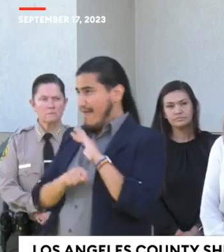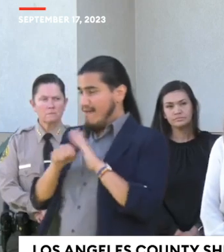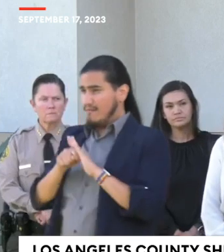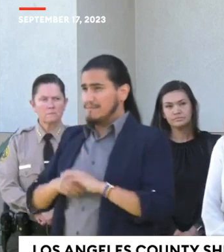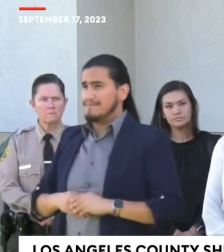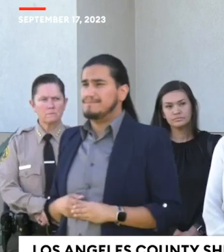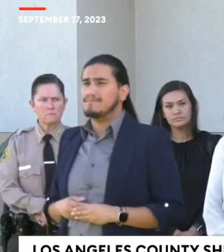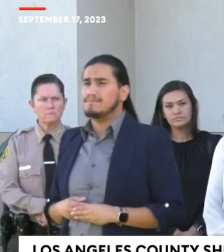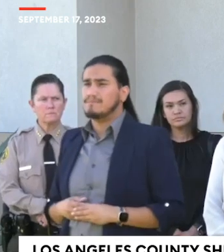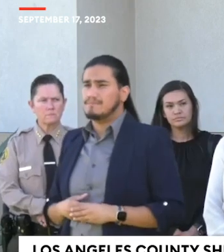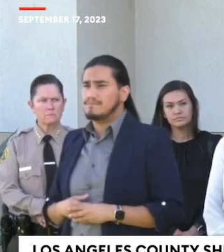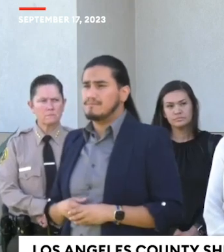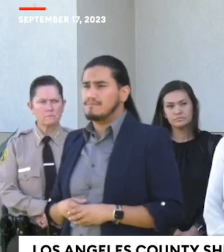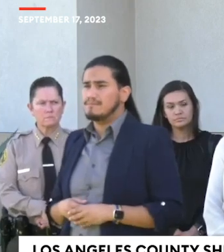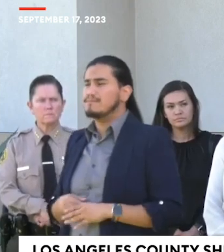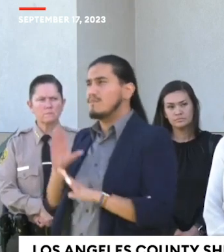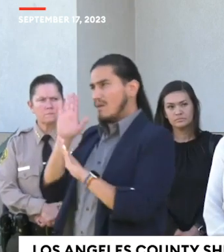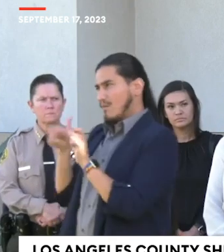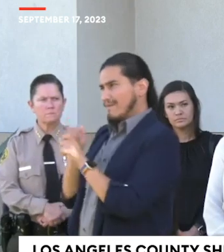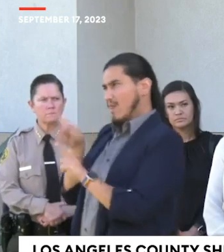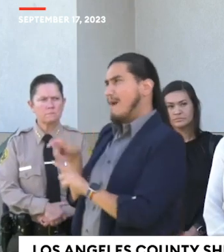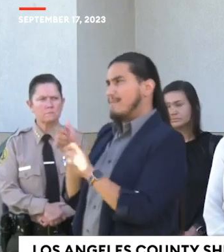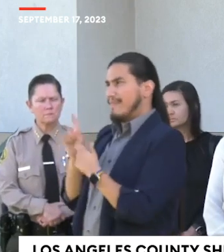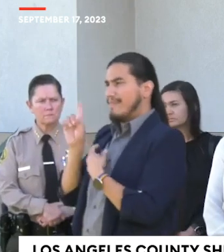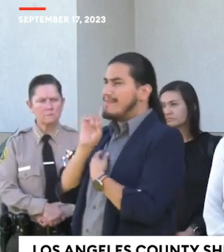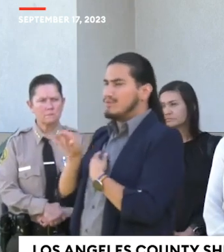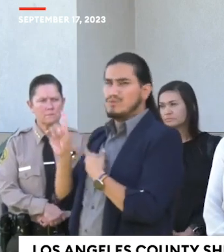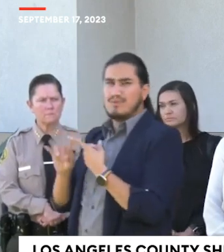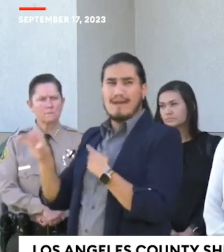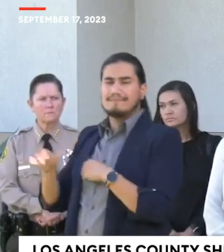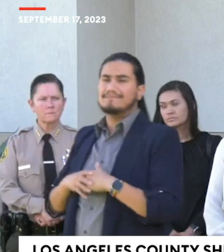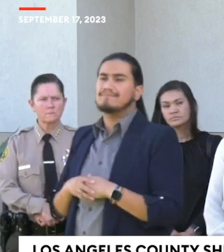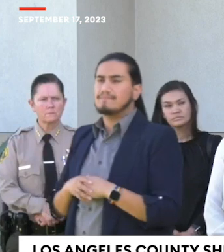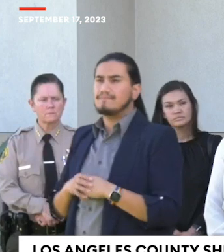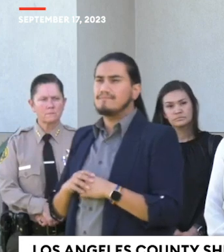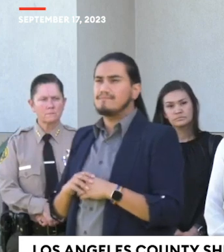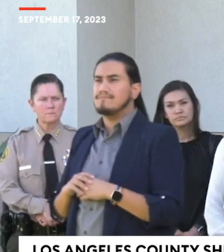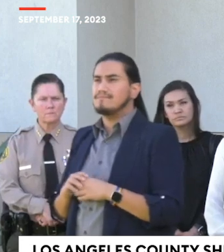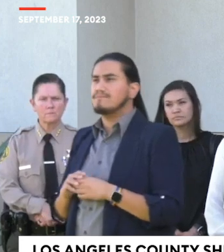I'll follow up with you on an answer to that.